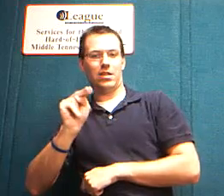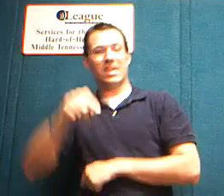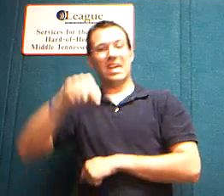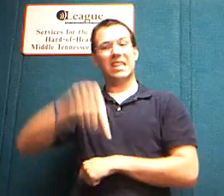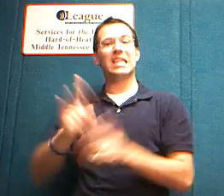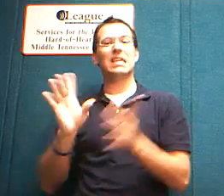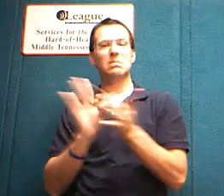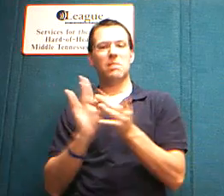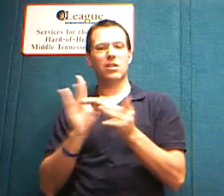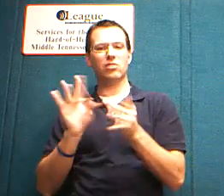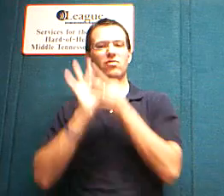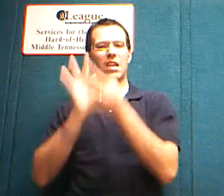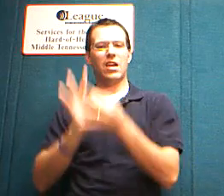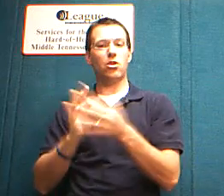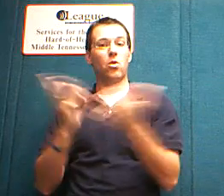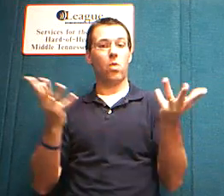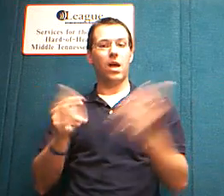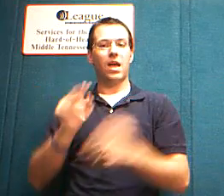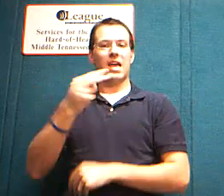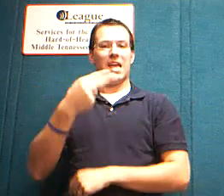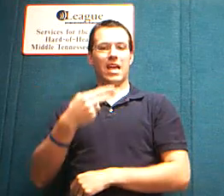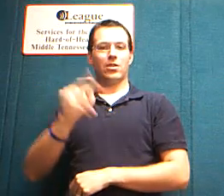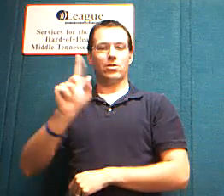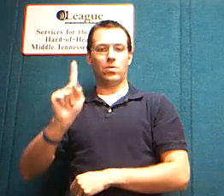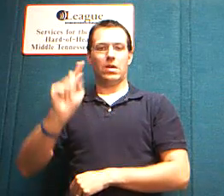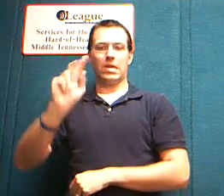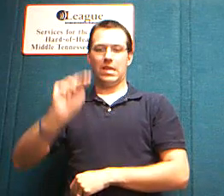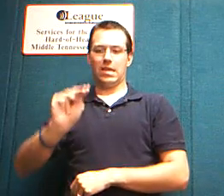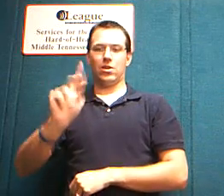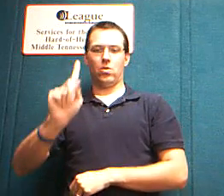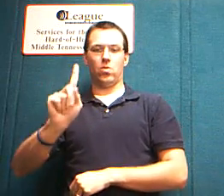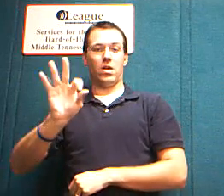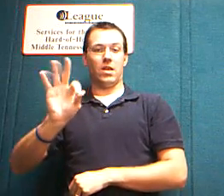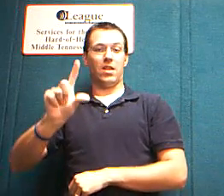a great deal about it, and at one time it was called the swine flu.